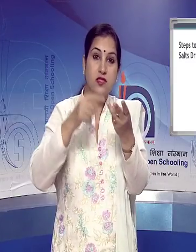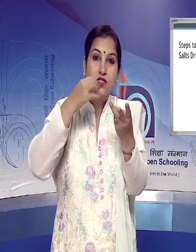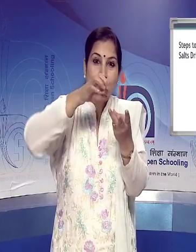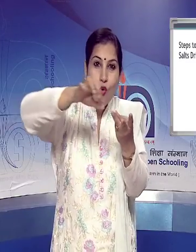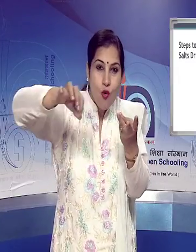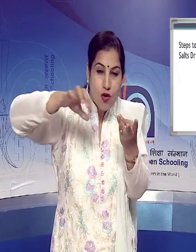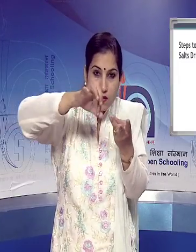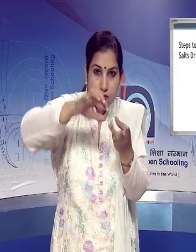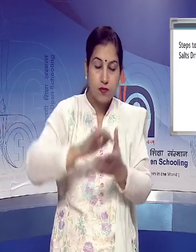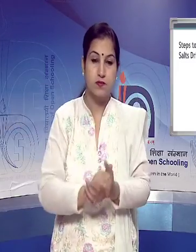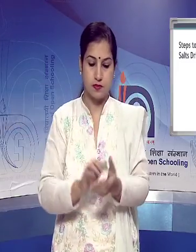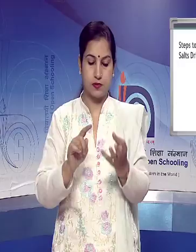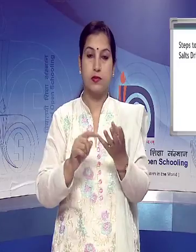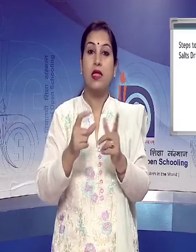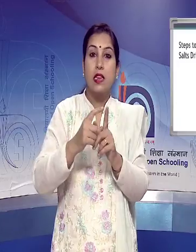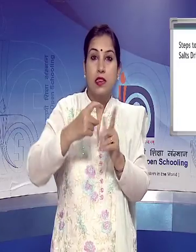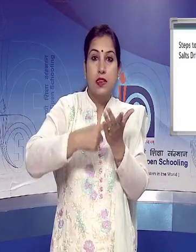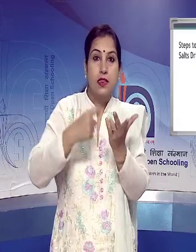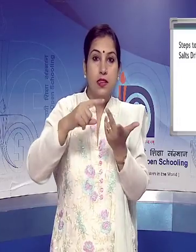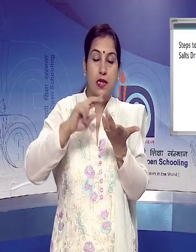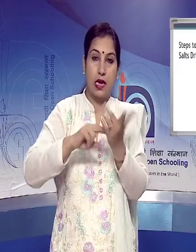salts, drink.